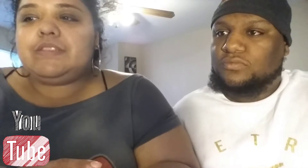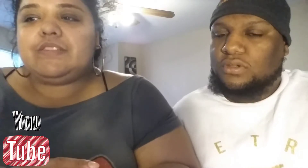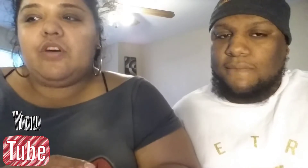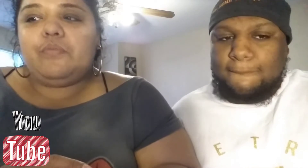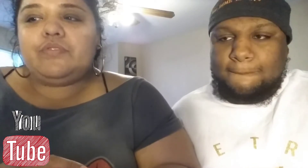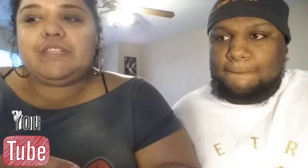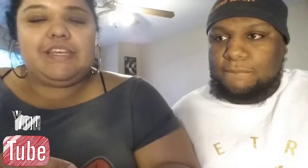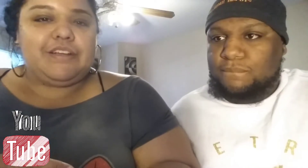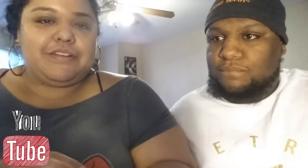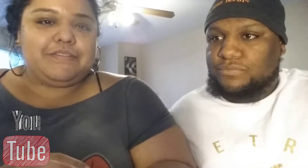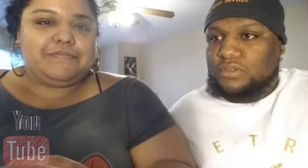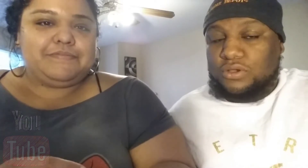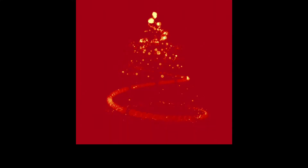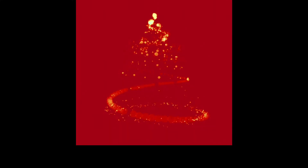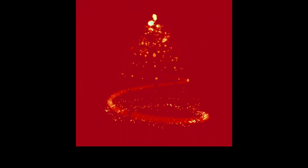is almost here.